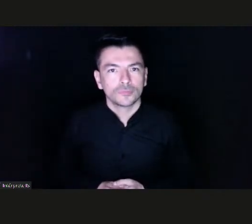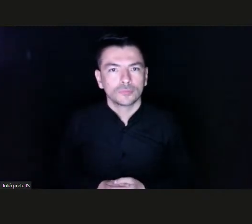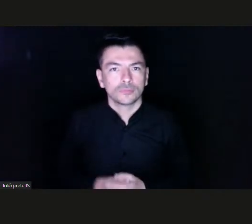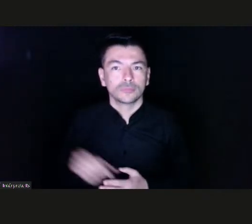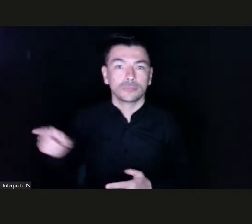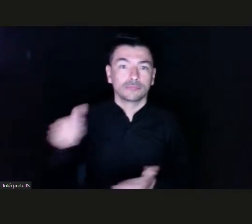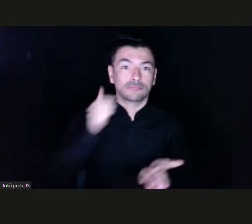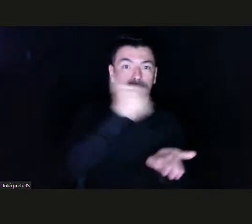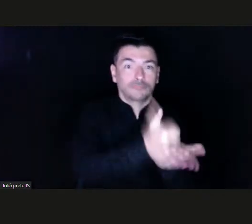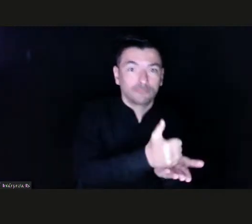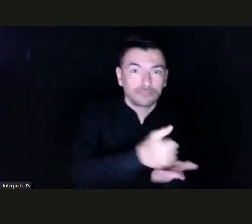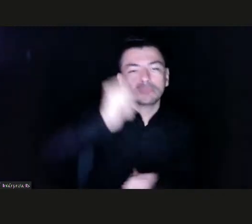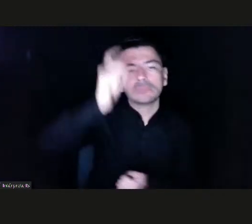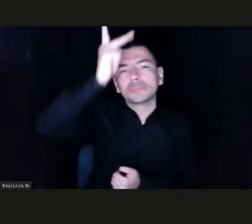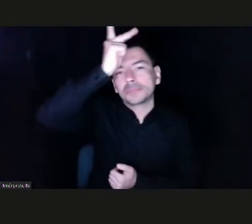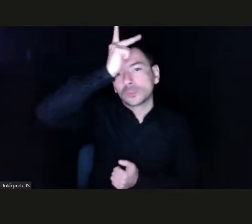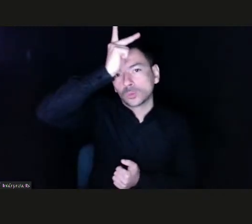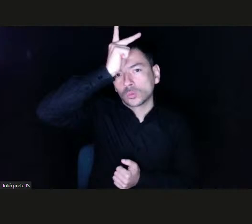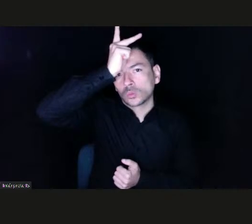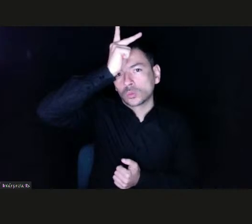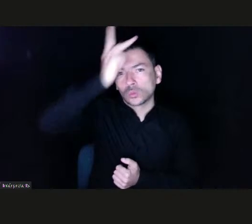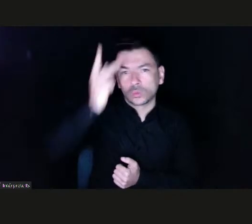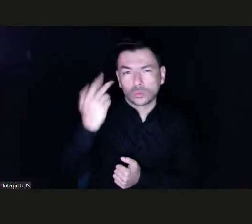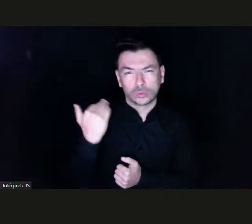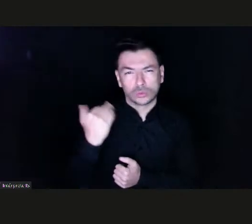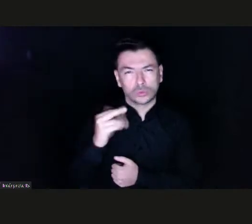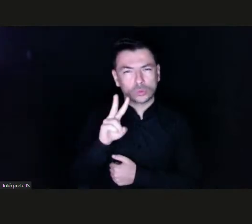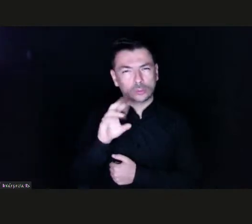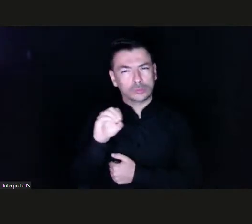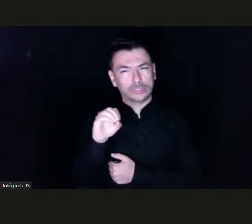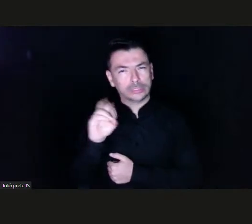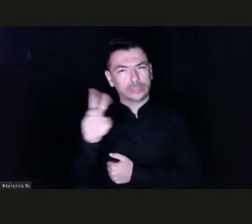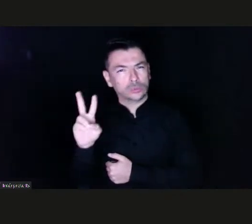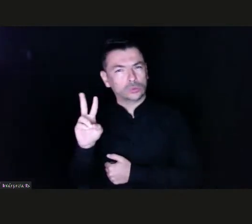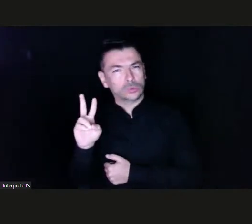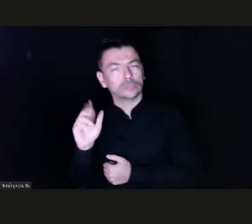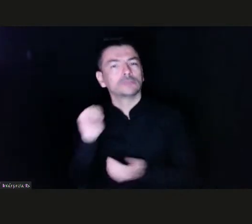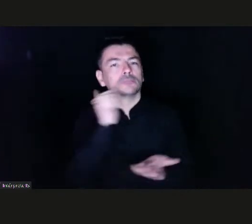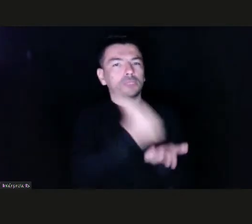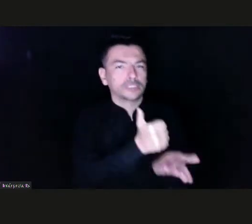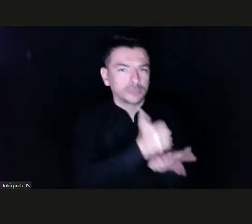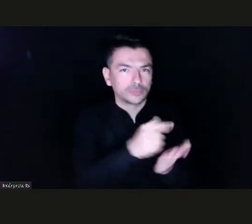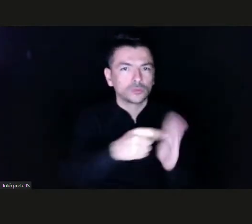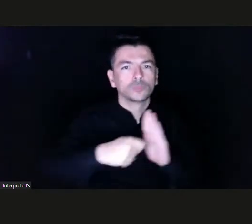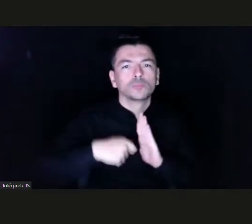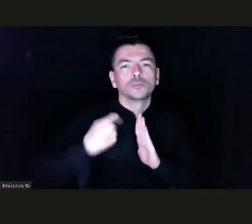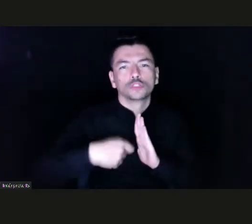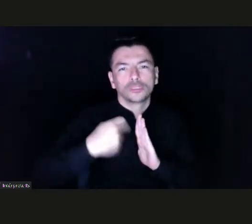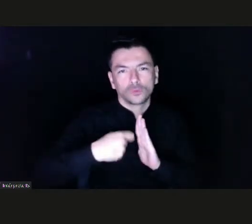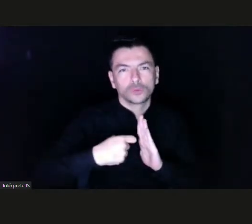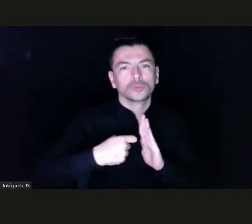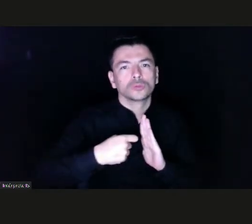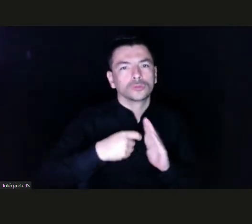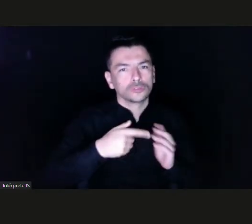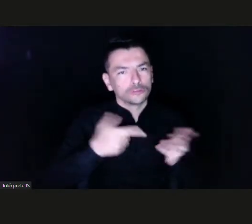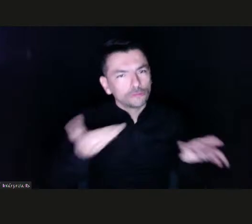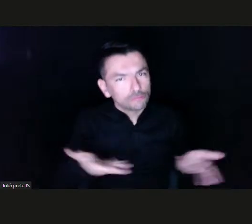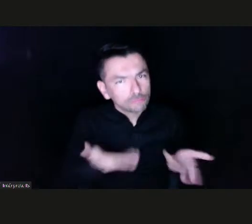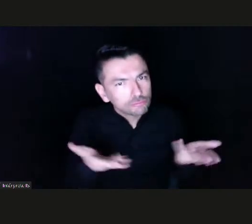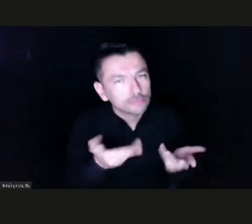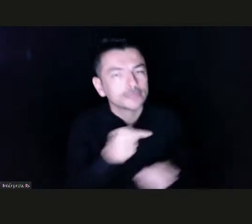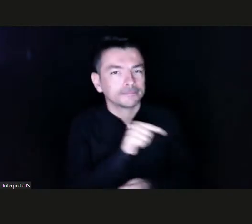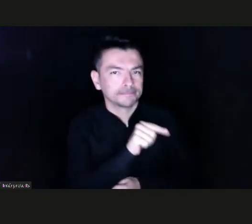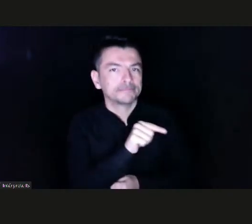of CAS in Berlin, he was appointed to country director to Indonesia and East Timor, based in Jakarta,